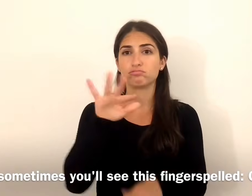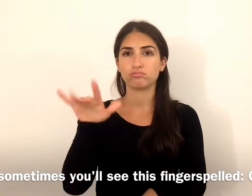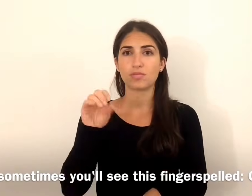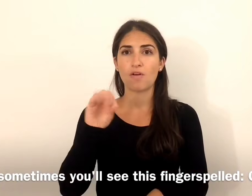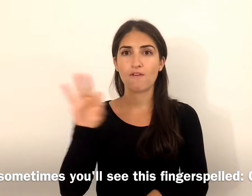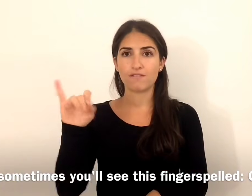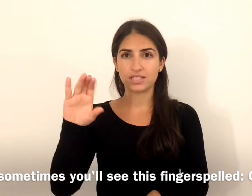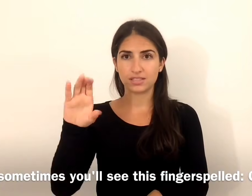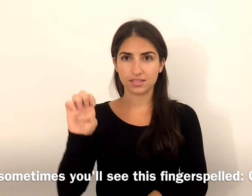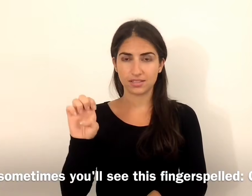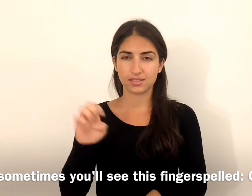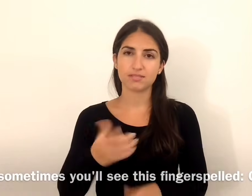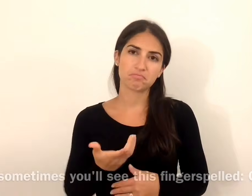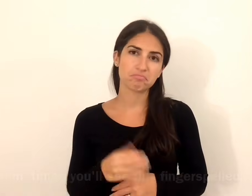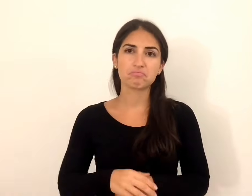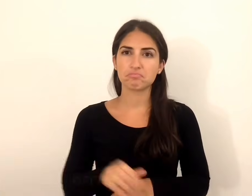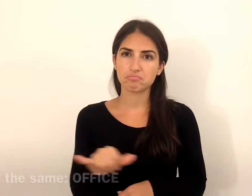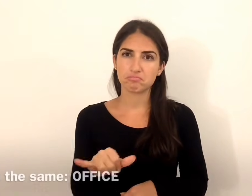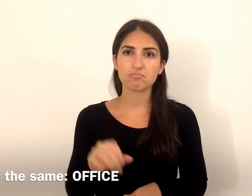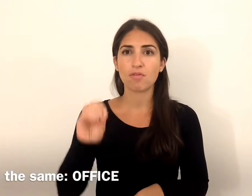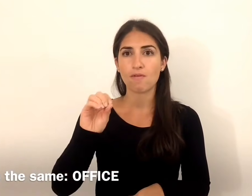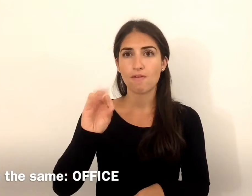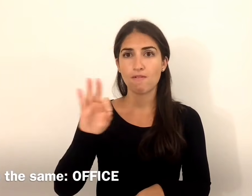And you'll sometimes see that Spingerfeld, office, same thing.